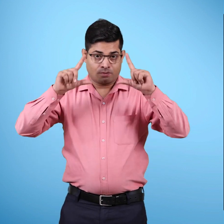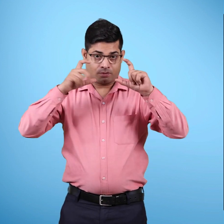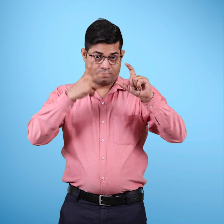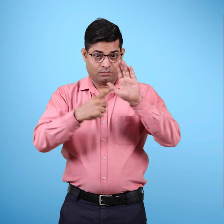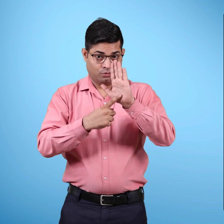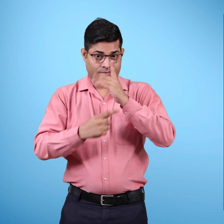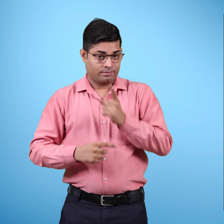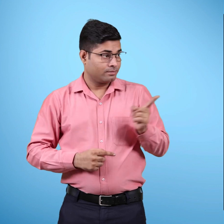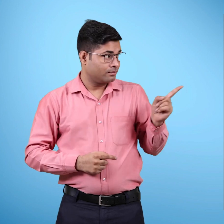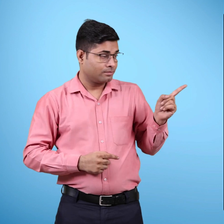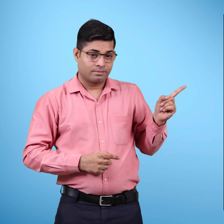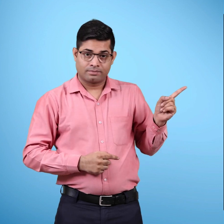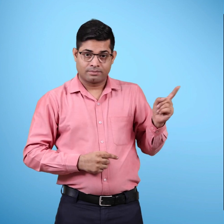Figure 7.12.